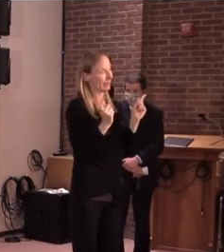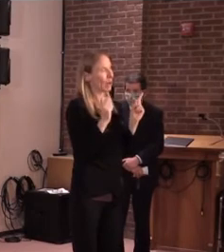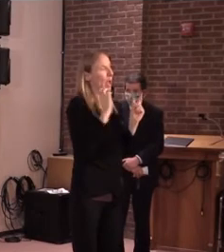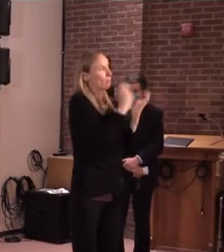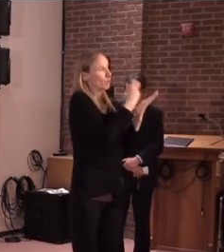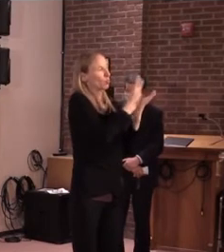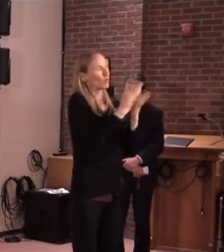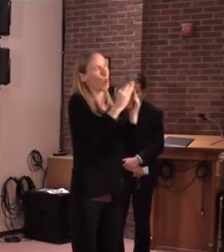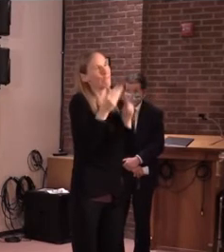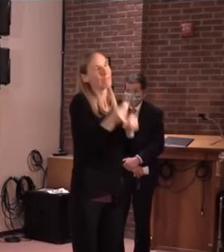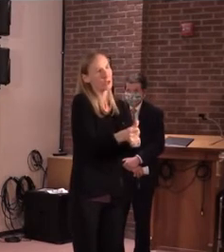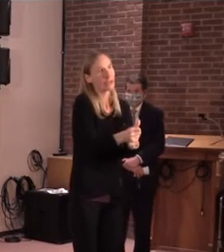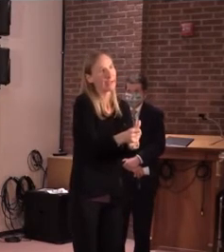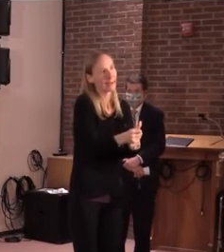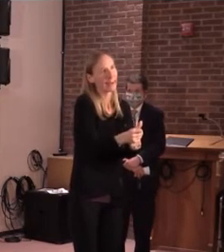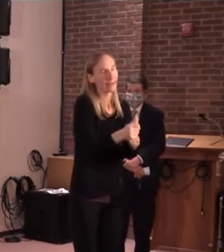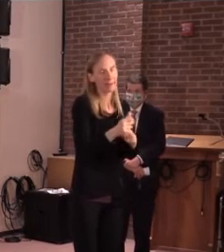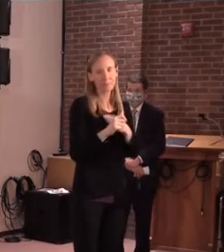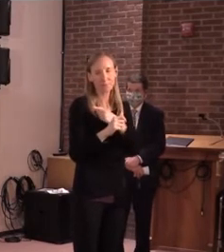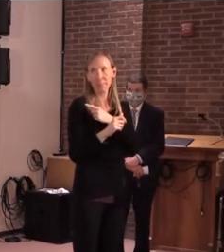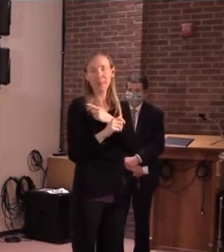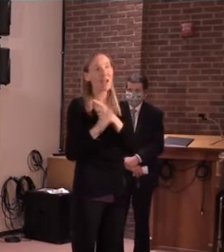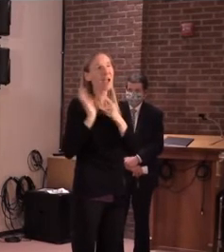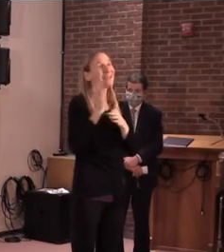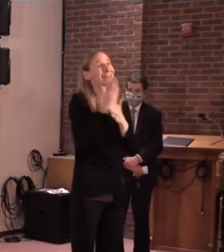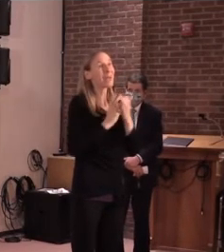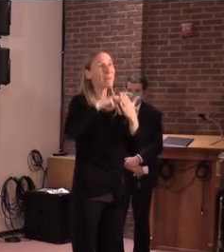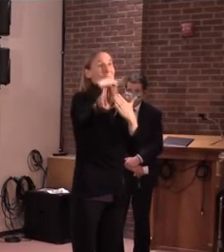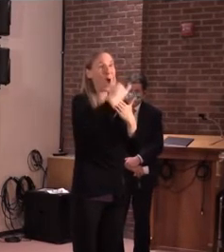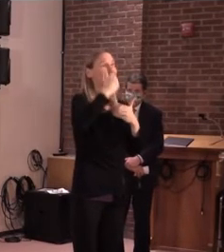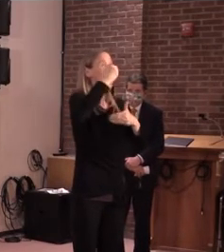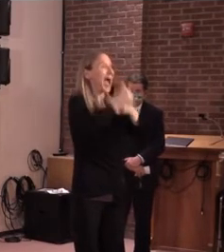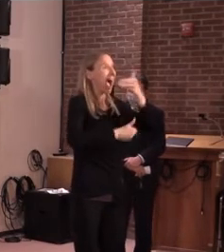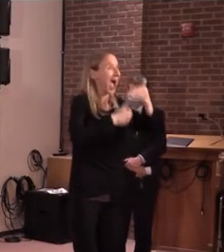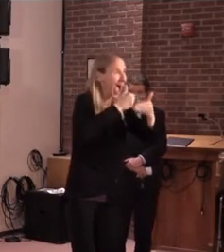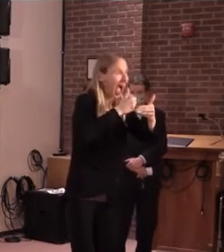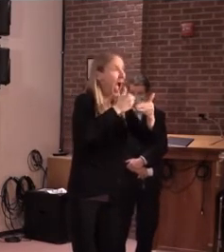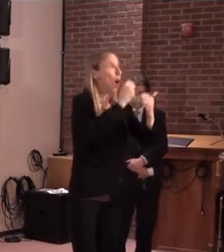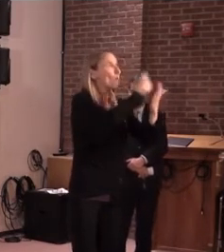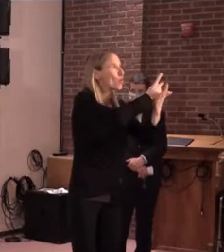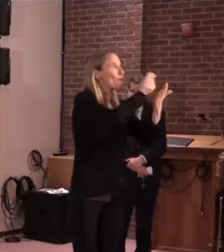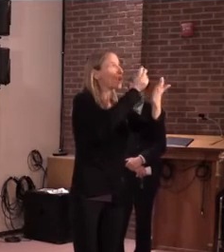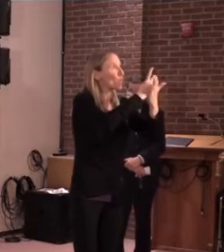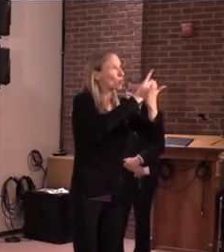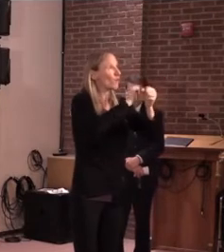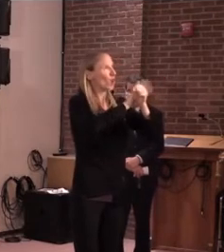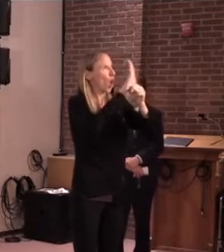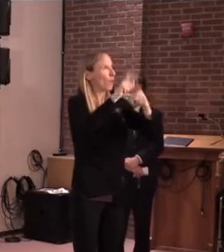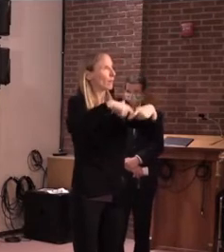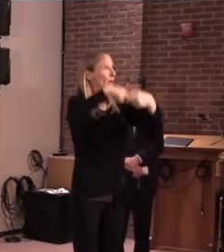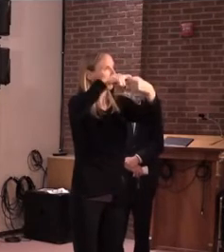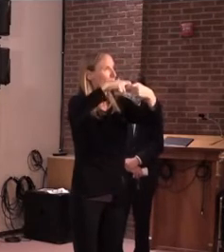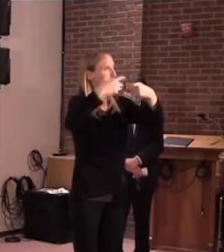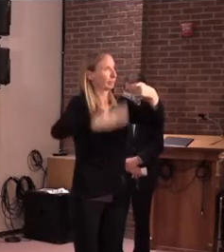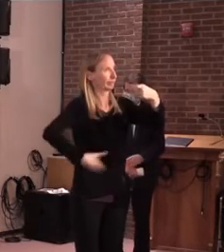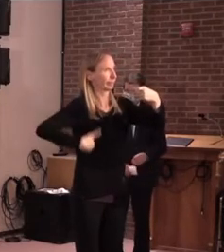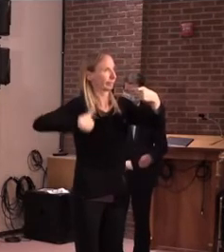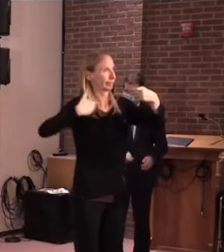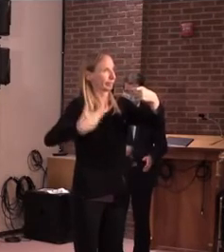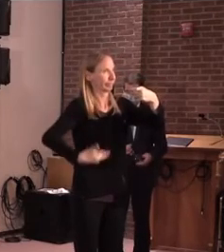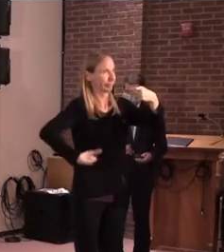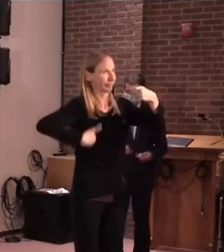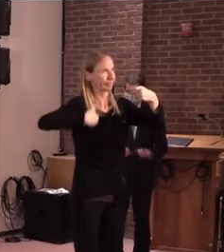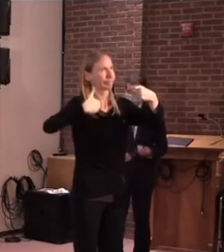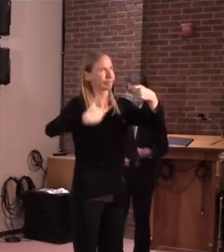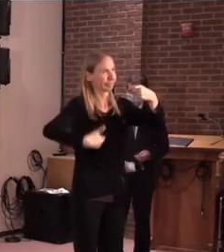Tim, is some of those projects that were in the midst of their permit process 3 months ago, and then this